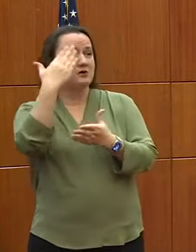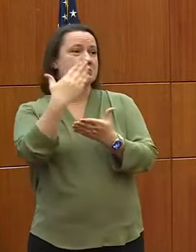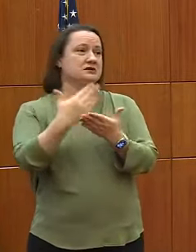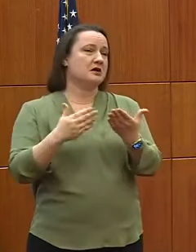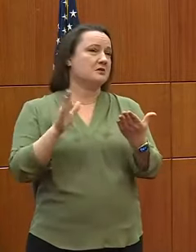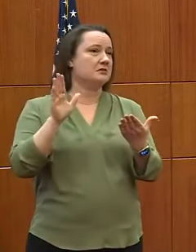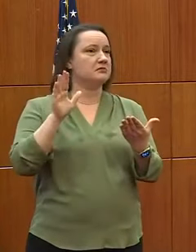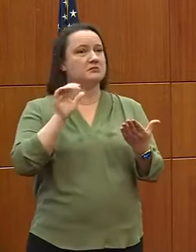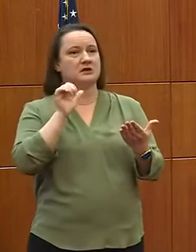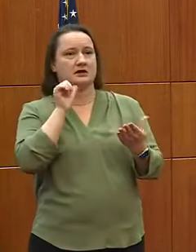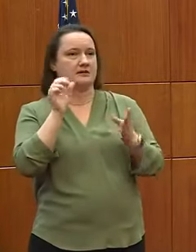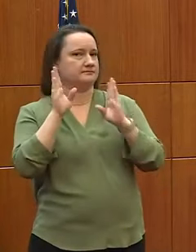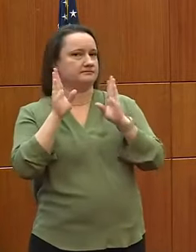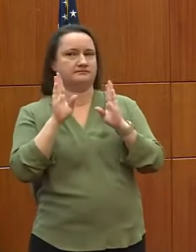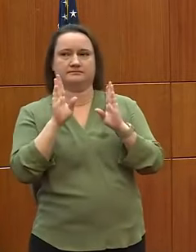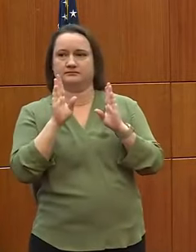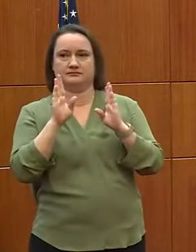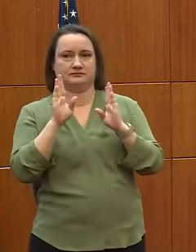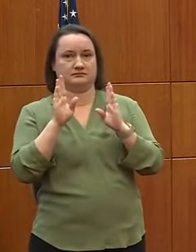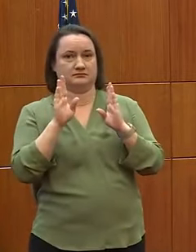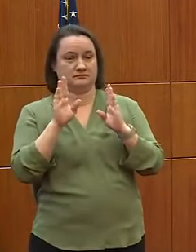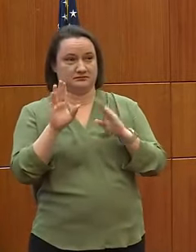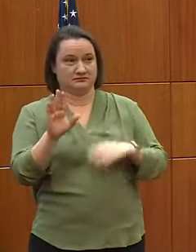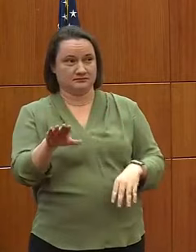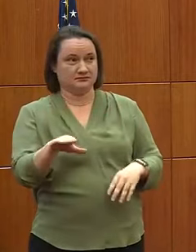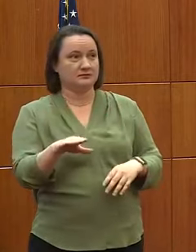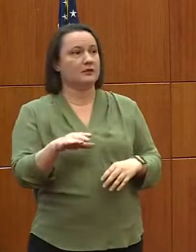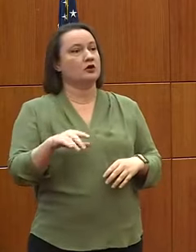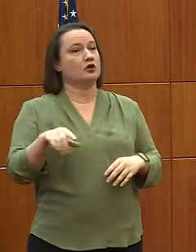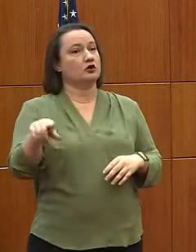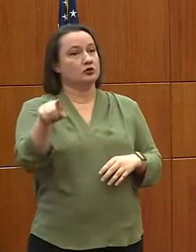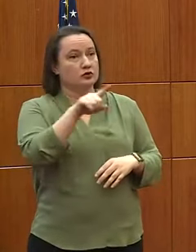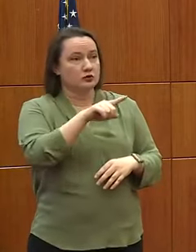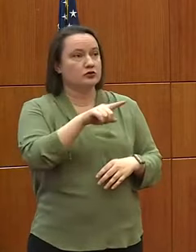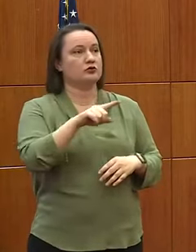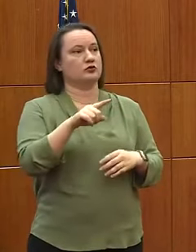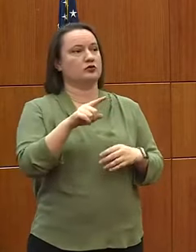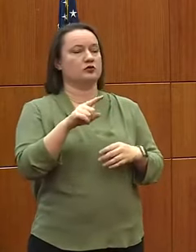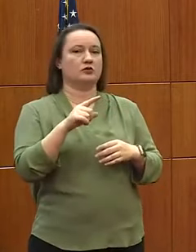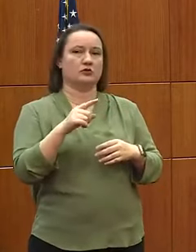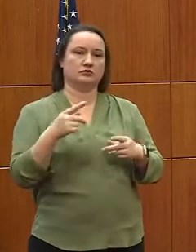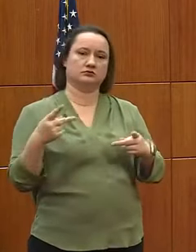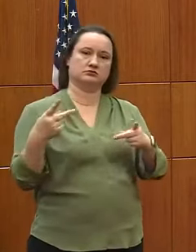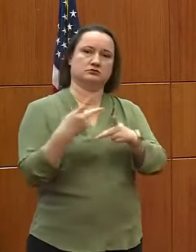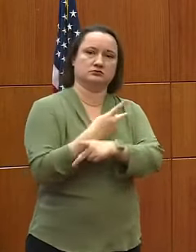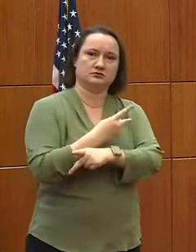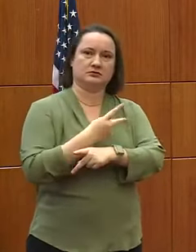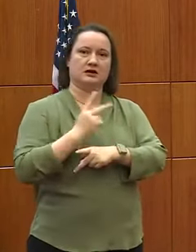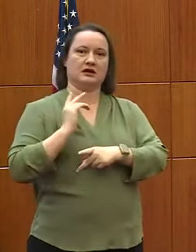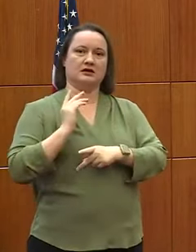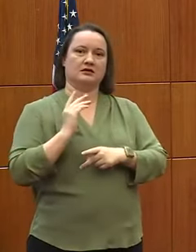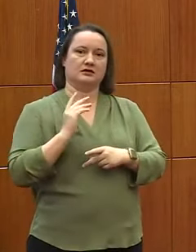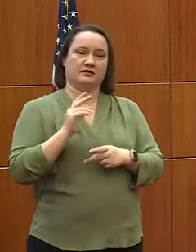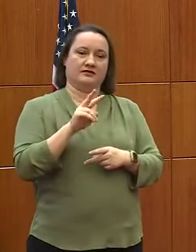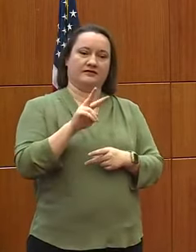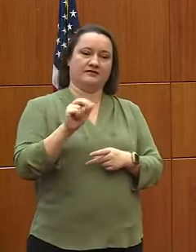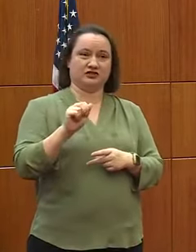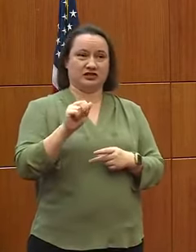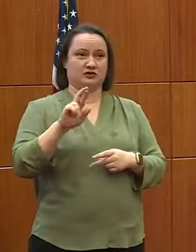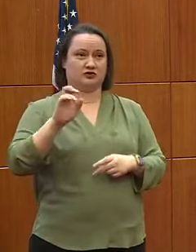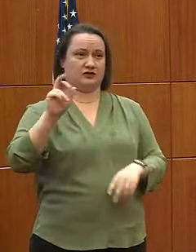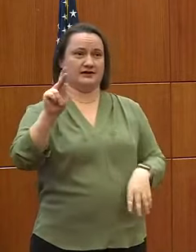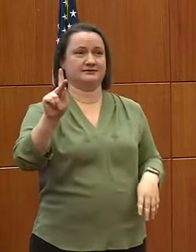not listening. And I want you to know, you are putting every single one of us in Virginia